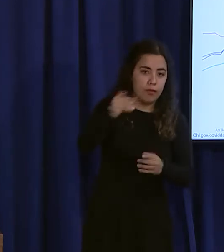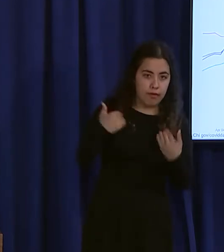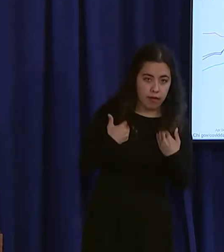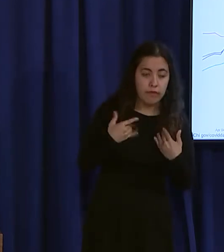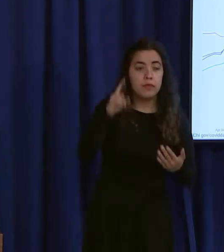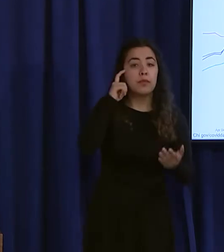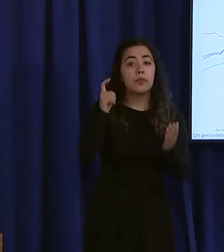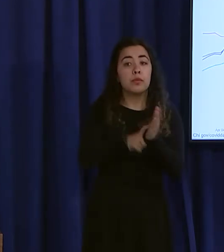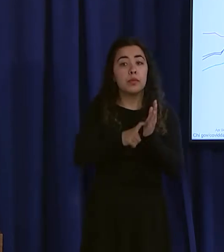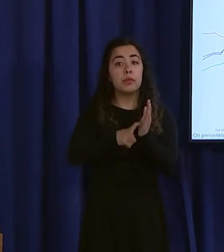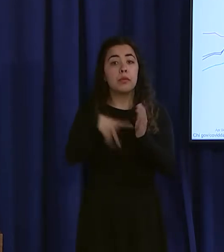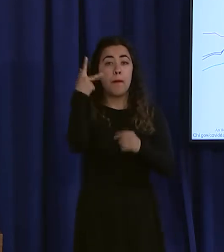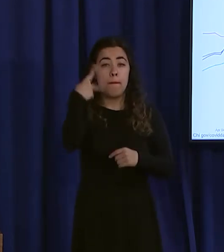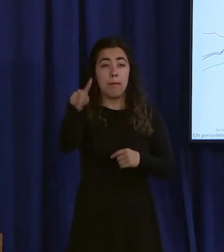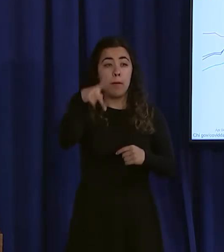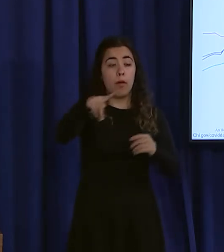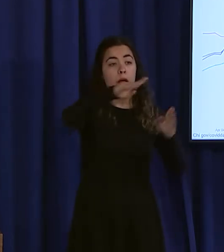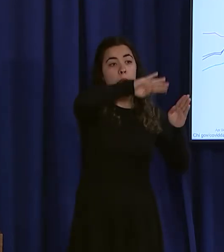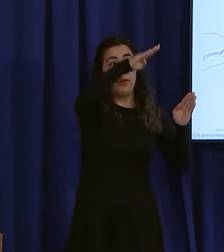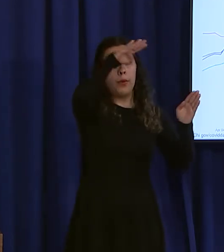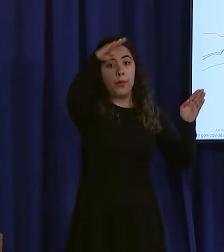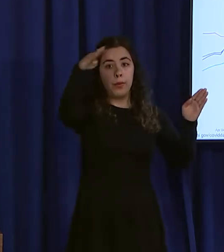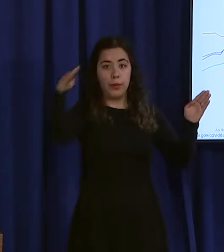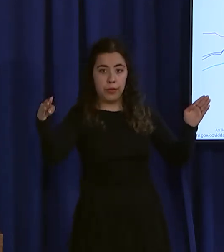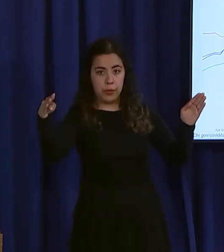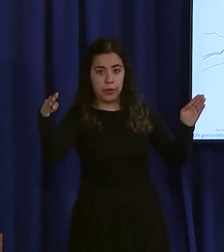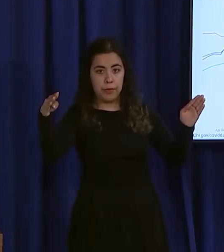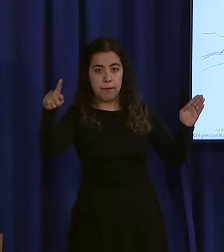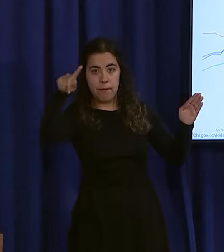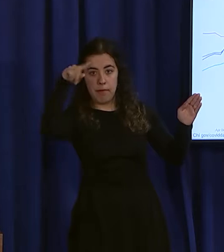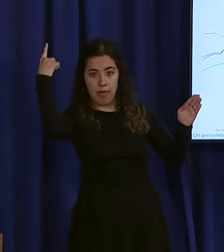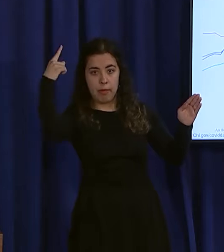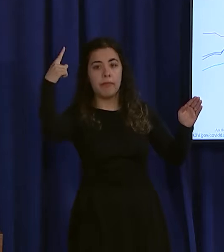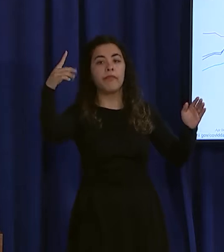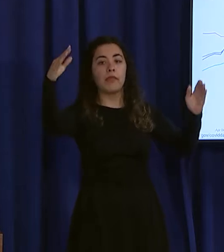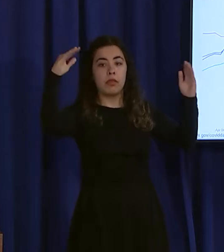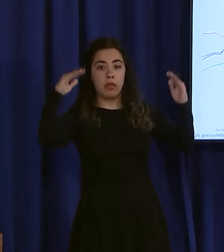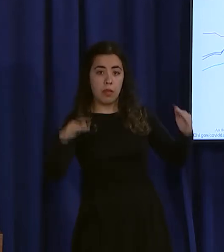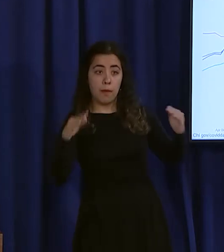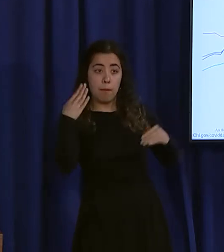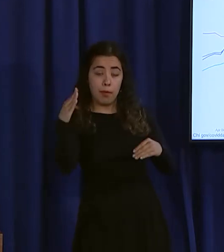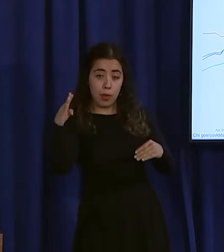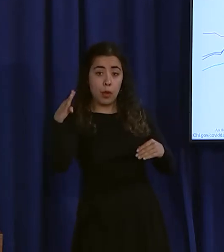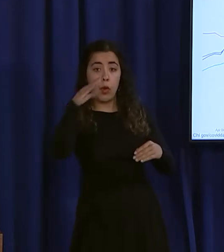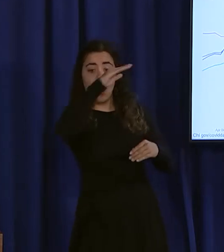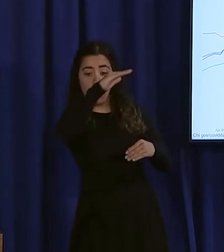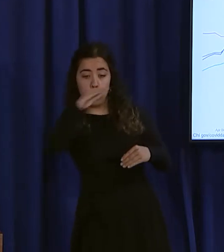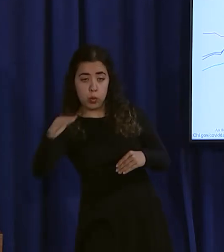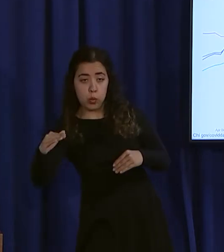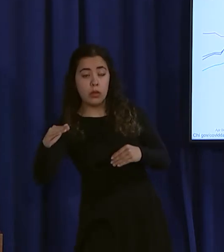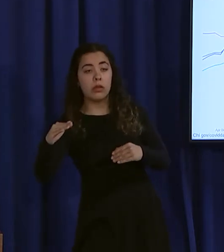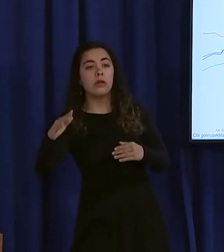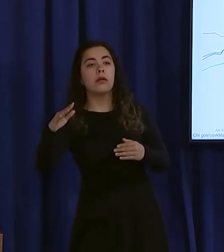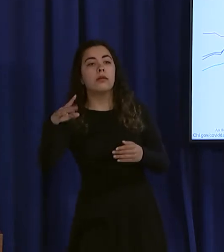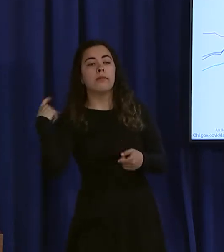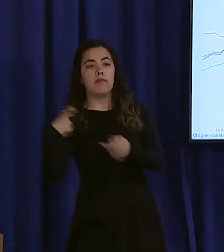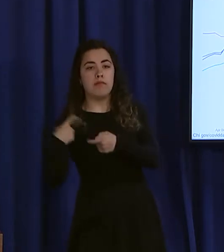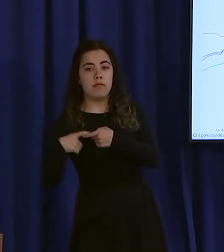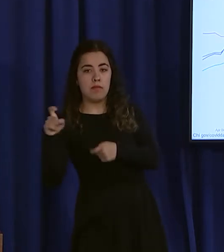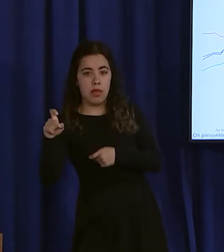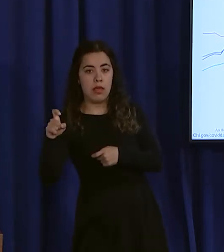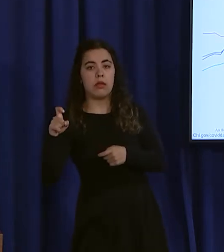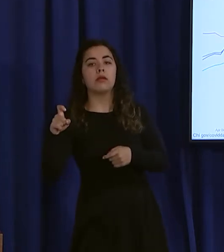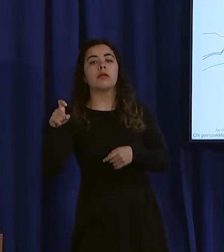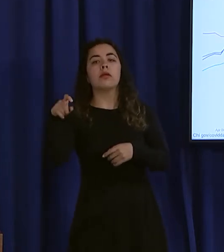see that rate has been falling. The blue represents Latinx Chicagoans, falling very well, and then green are Asian Chicagoans, red are